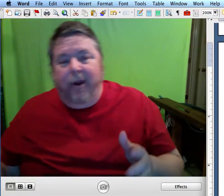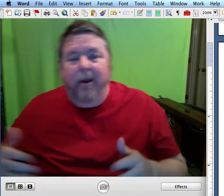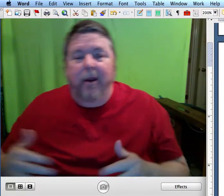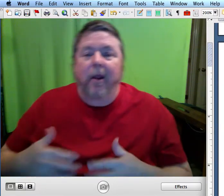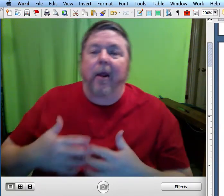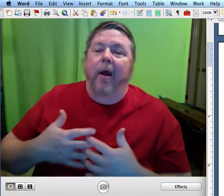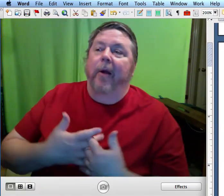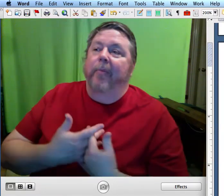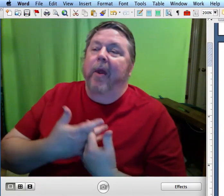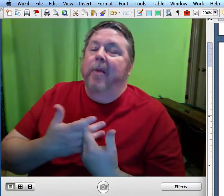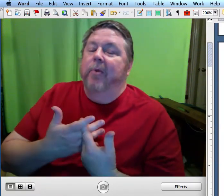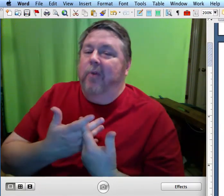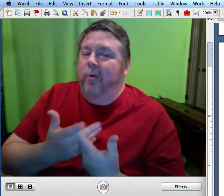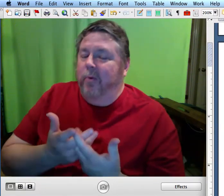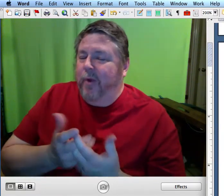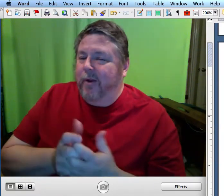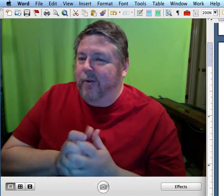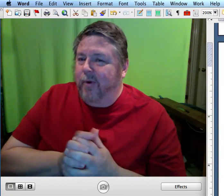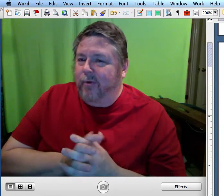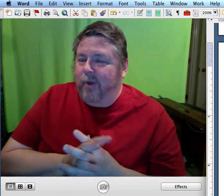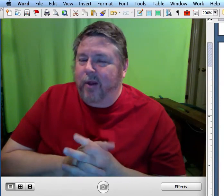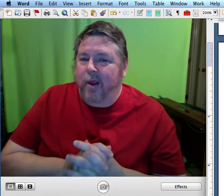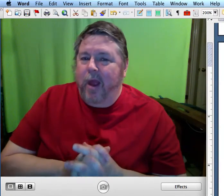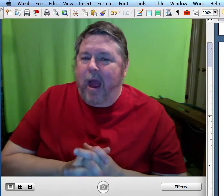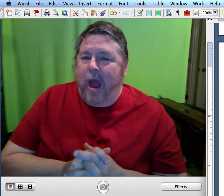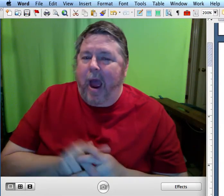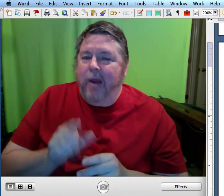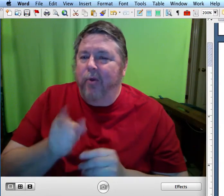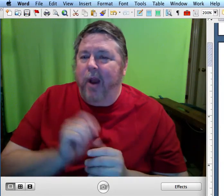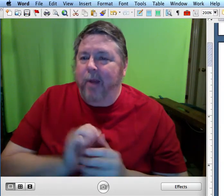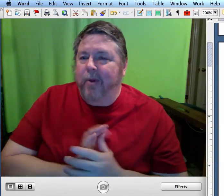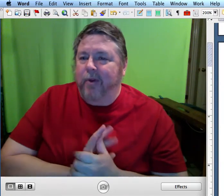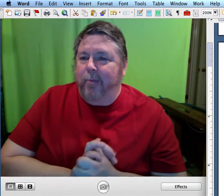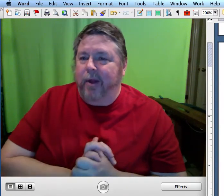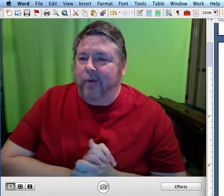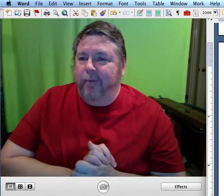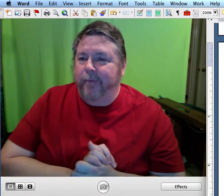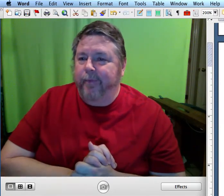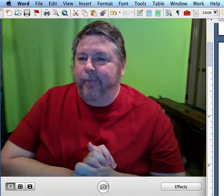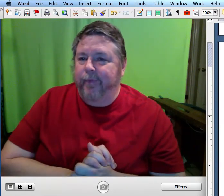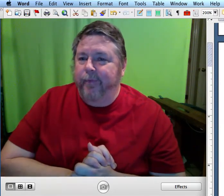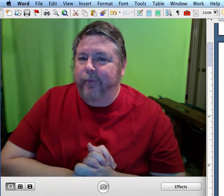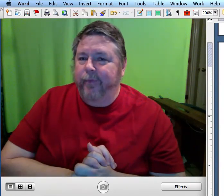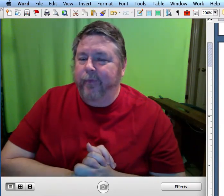was right. So the weaknesses are interesting. It's like, I know that I missed that piece.